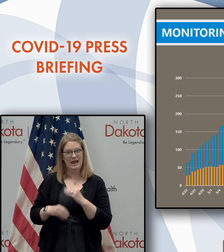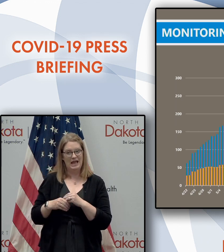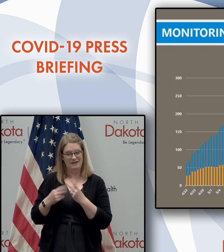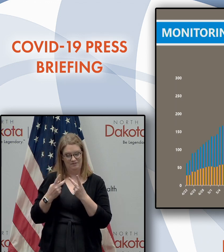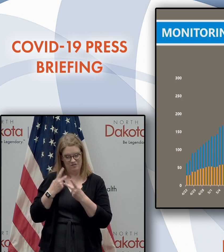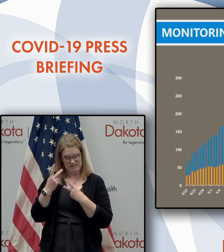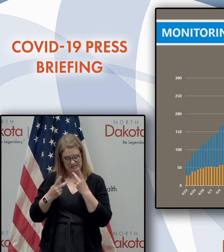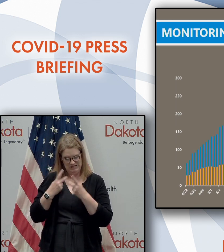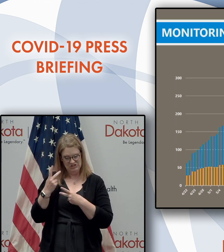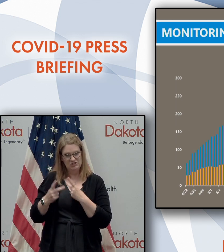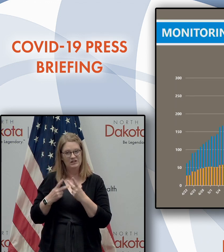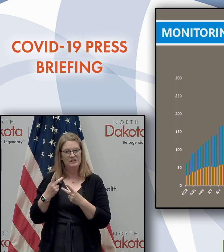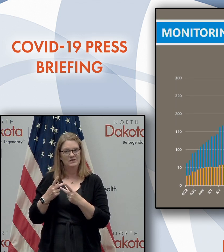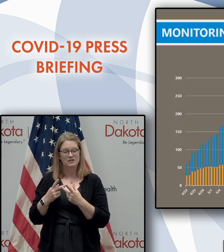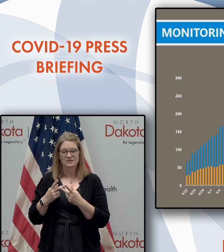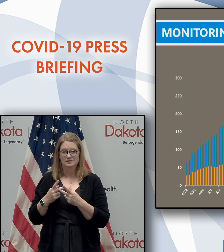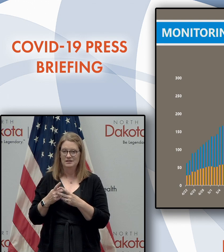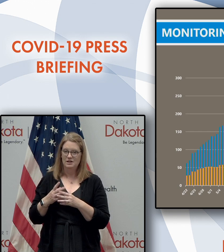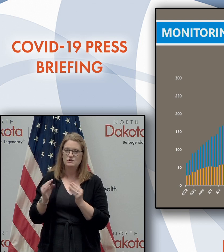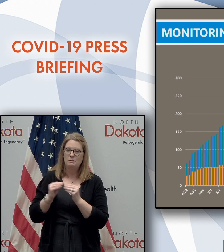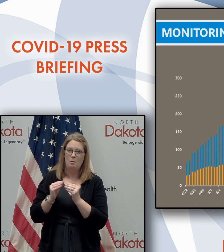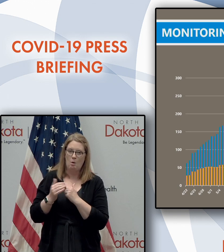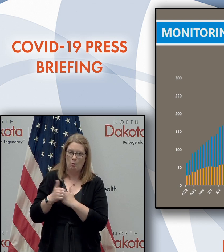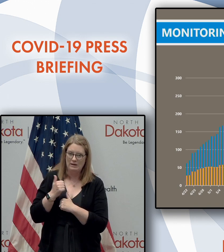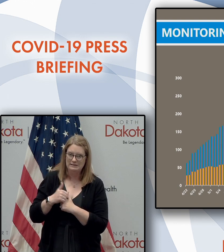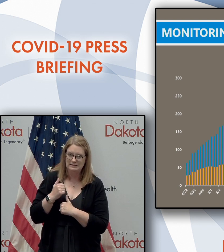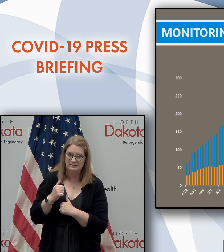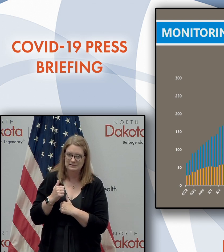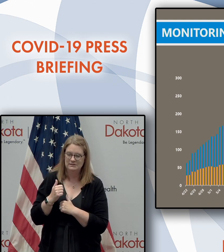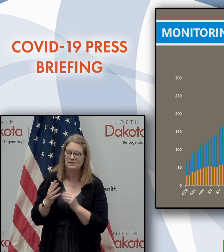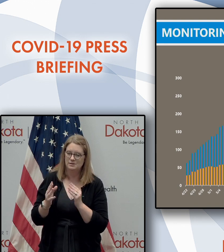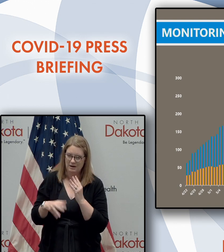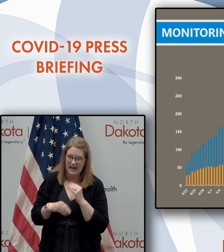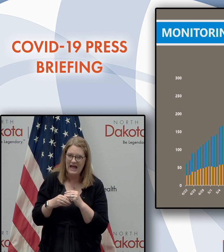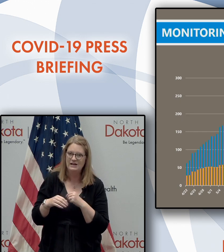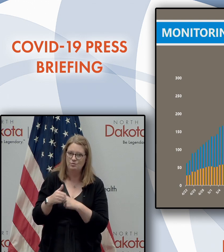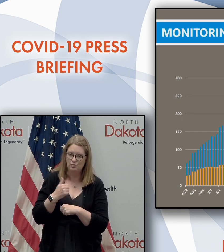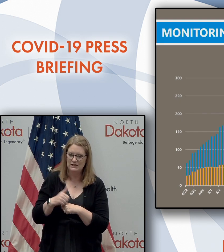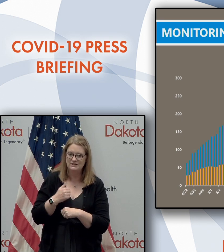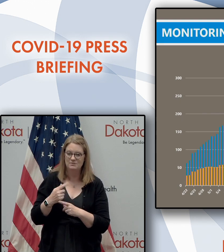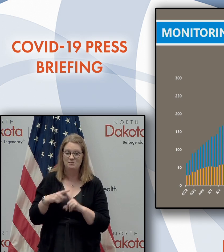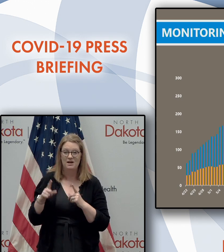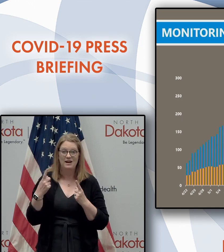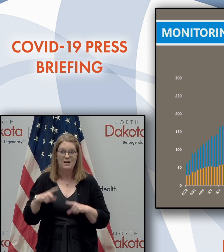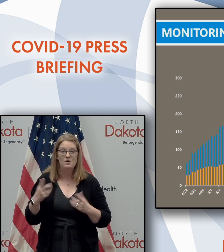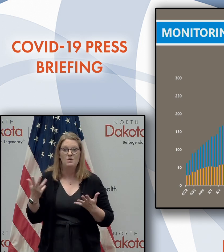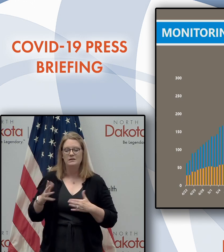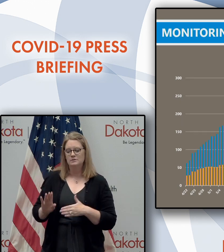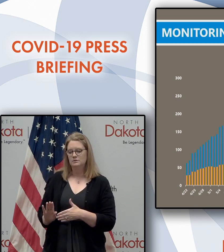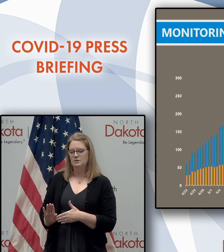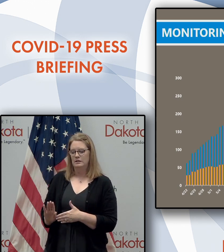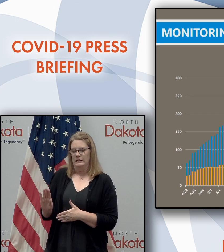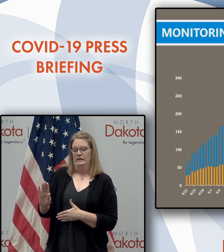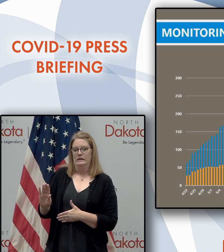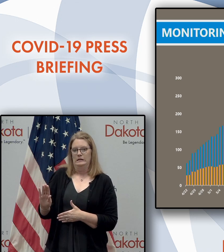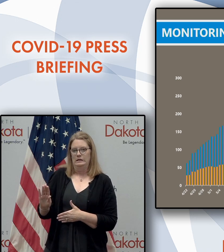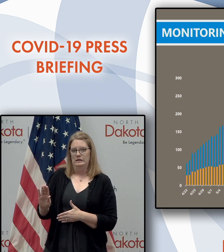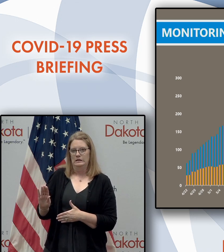other things, we were adding some risk back into the system, and we're again seeing a rise in cases.